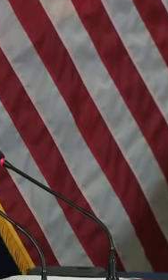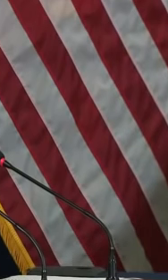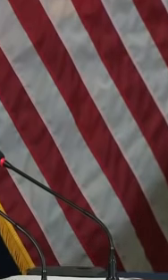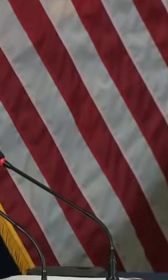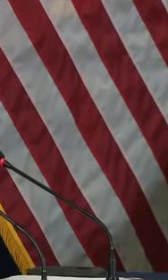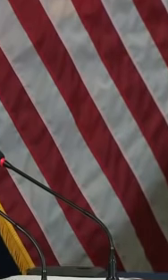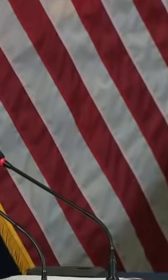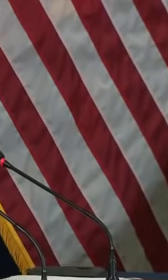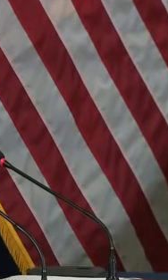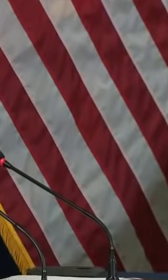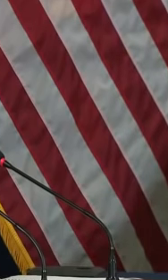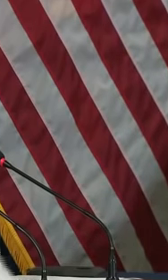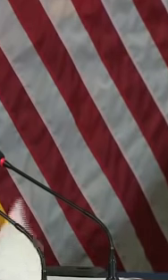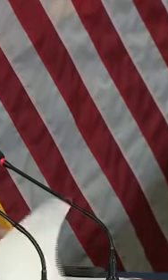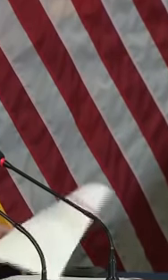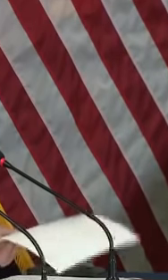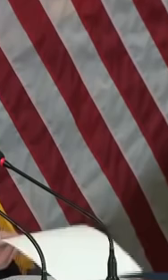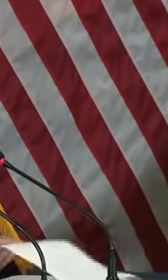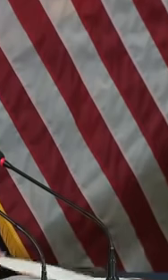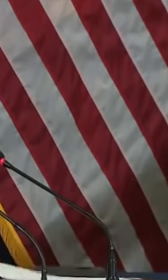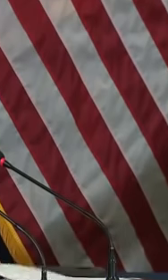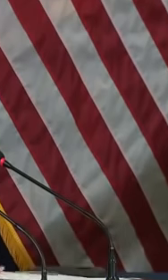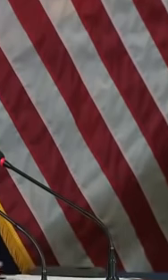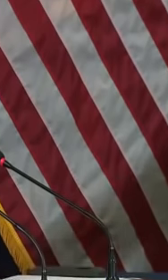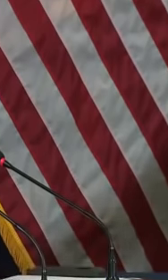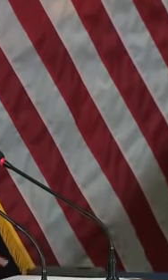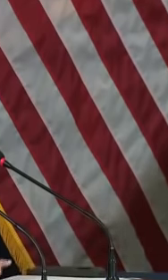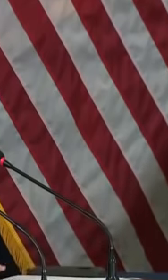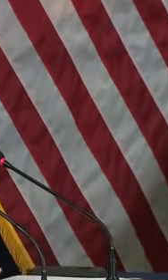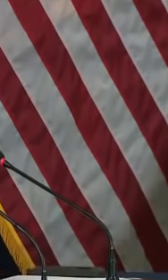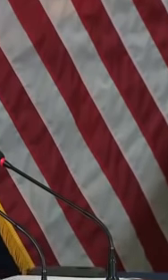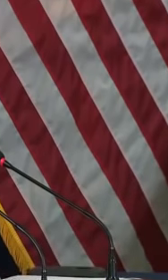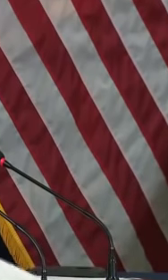years to 93 years.